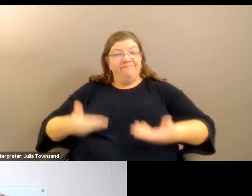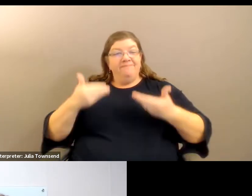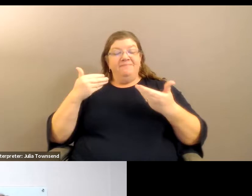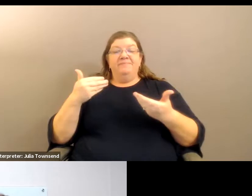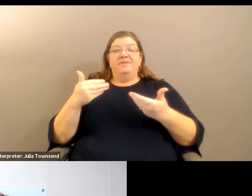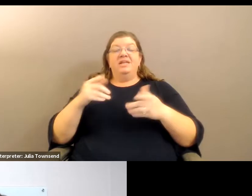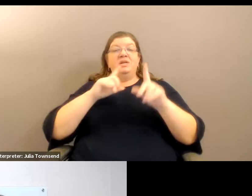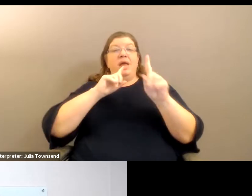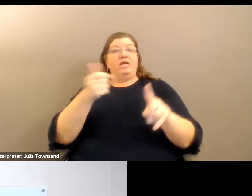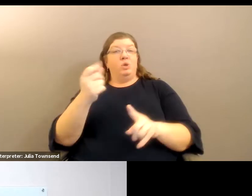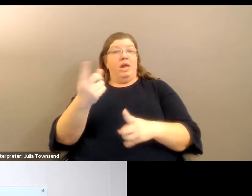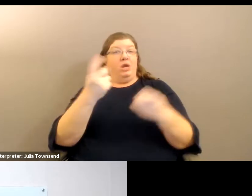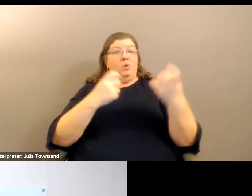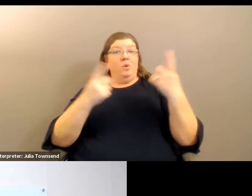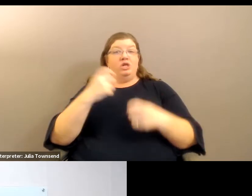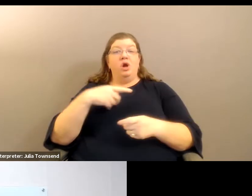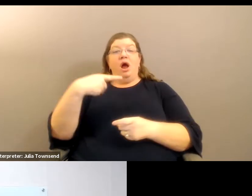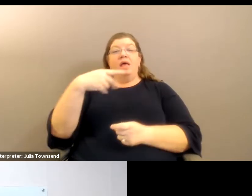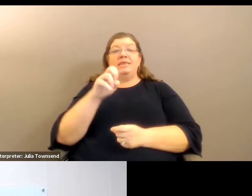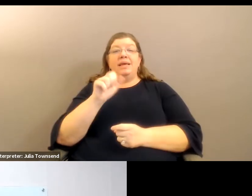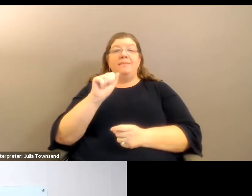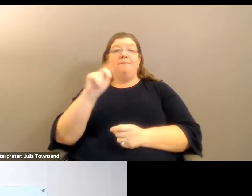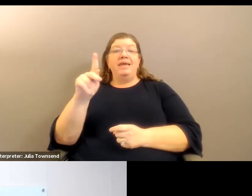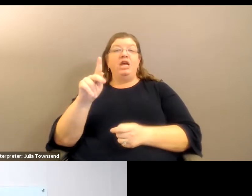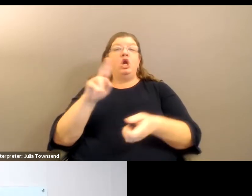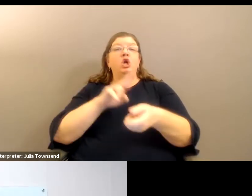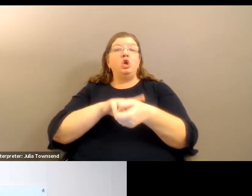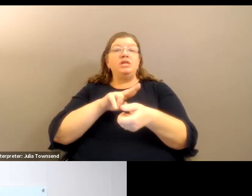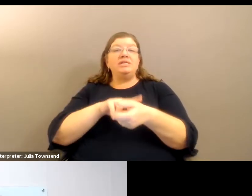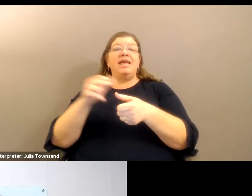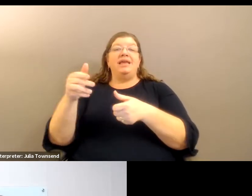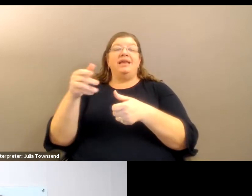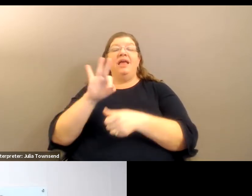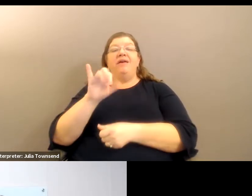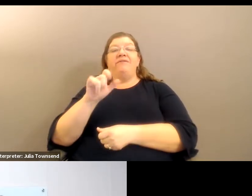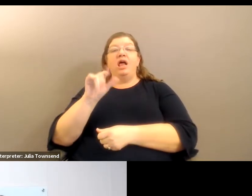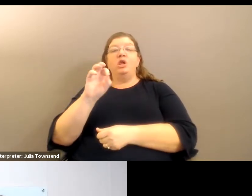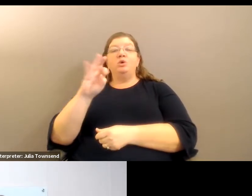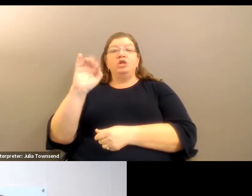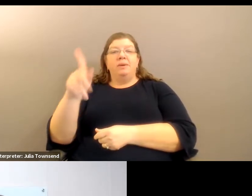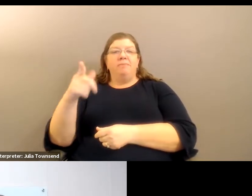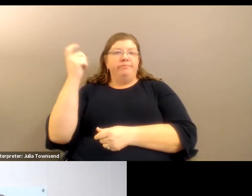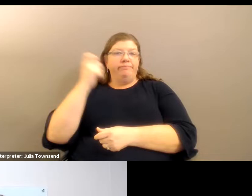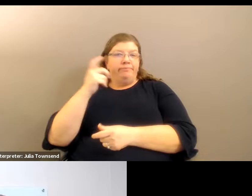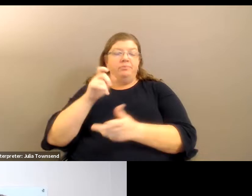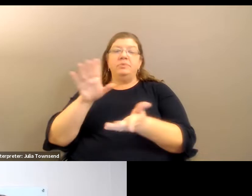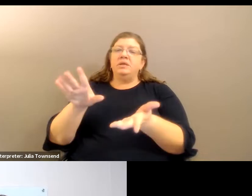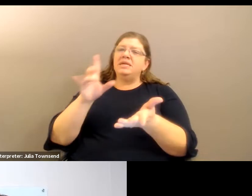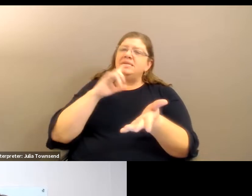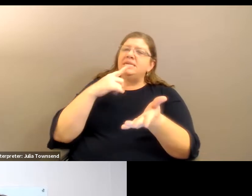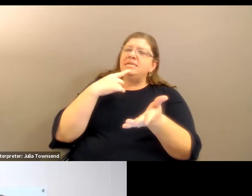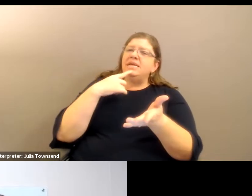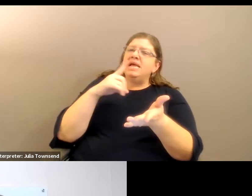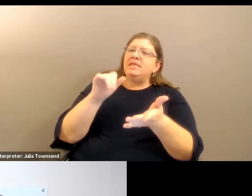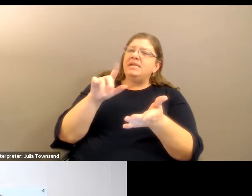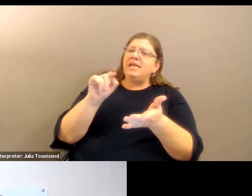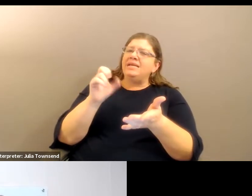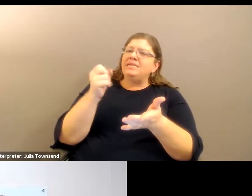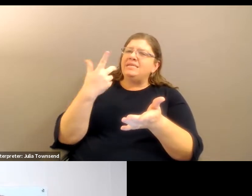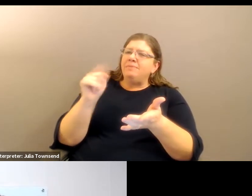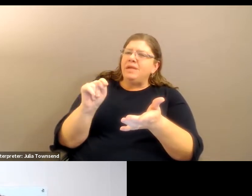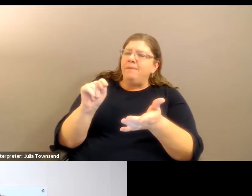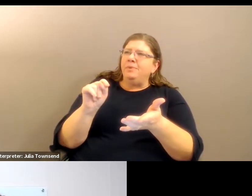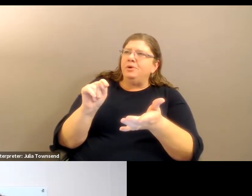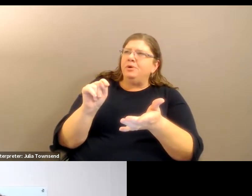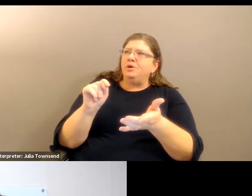to answer any questions you might have on the Peak Nursing Fellowship. Dr. Madrigal, the question was, it's dated September